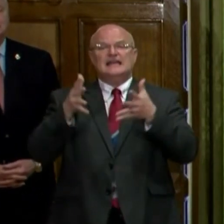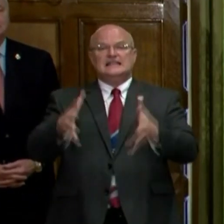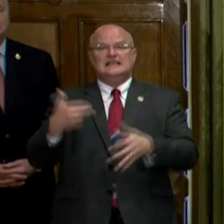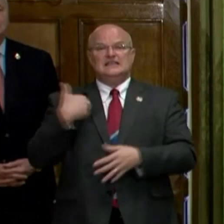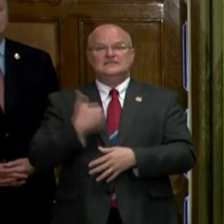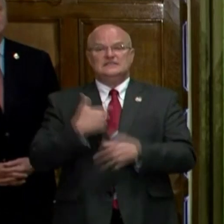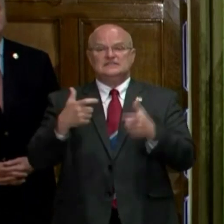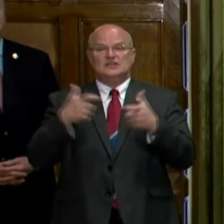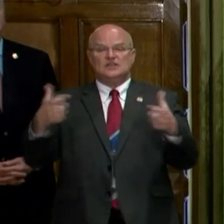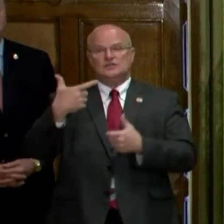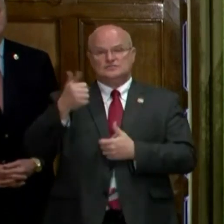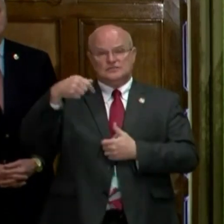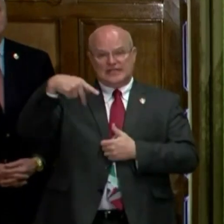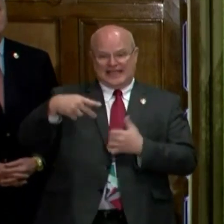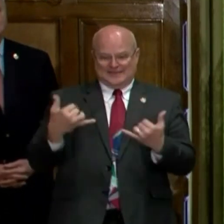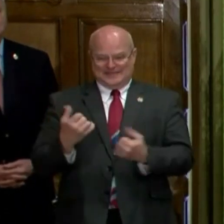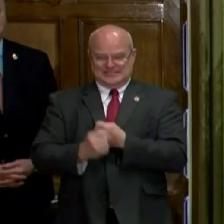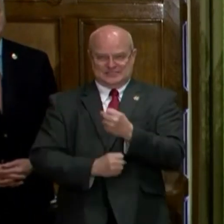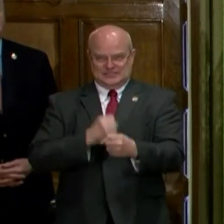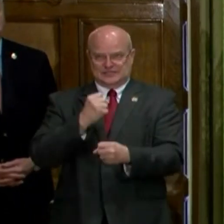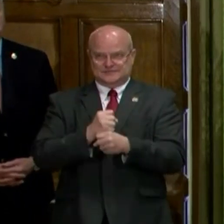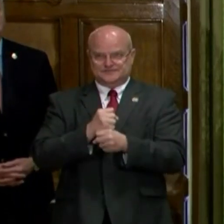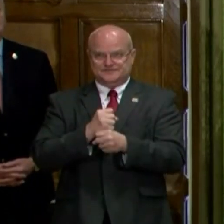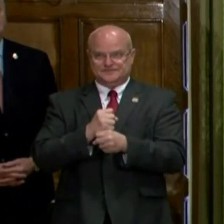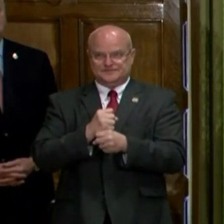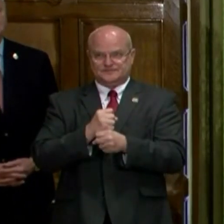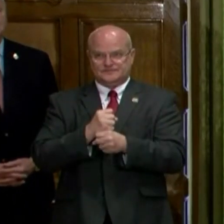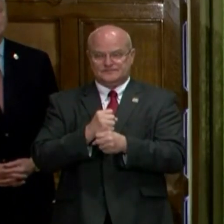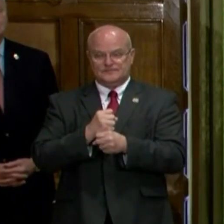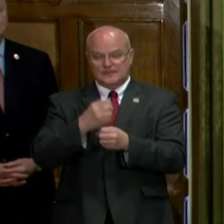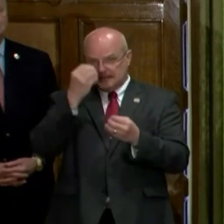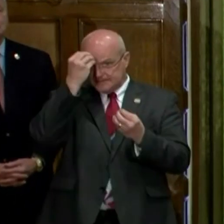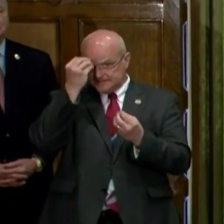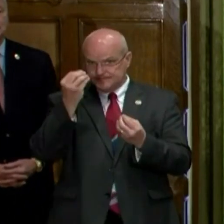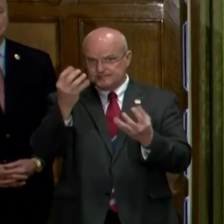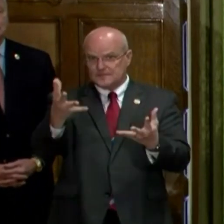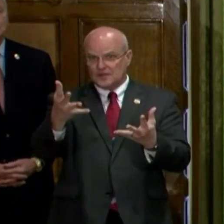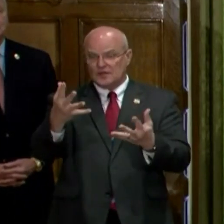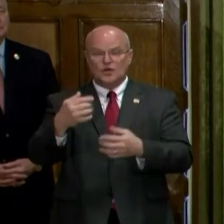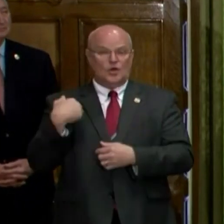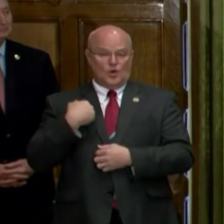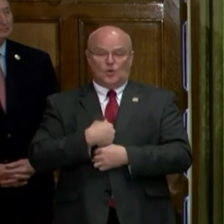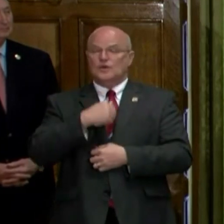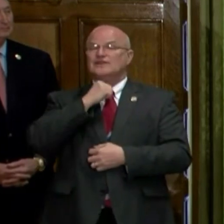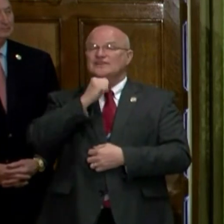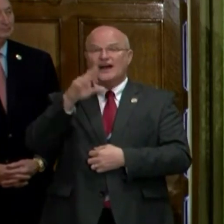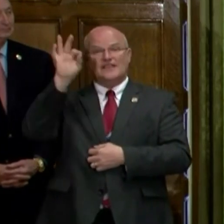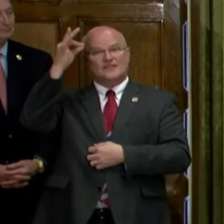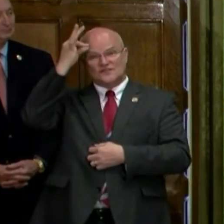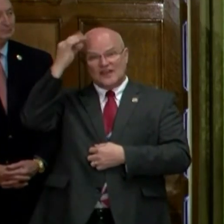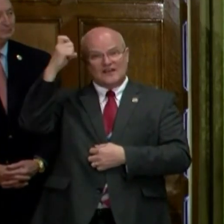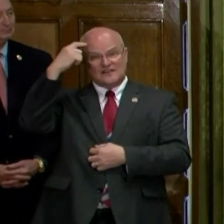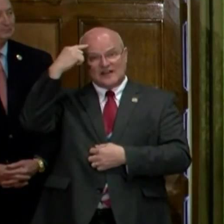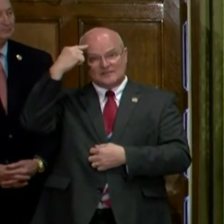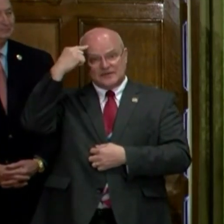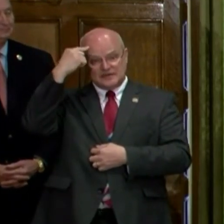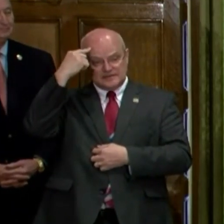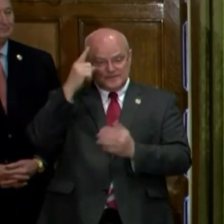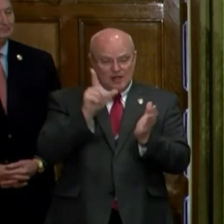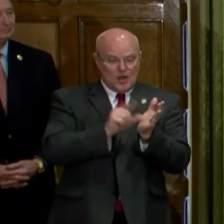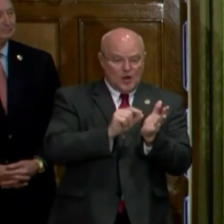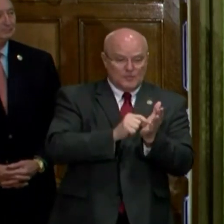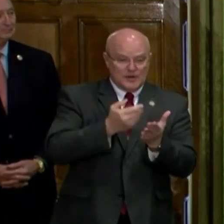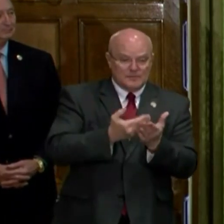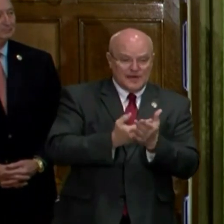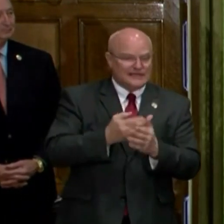us a larger gap this year. And I remind everyone that we're not the federal government. We can't print money, and